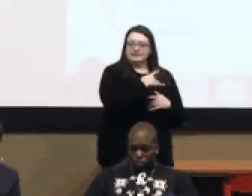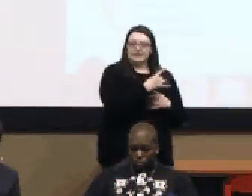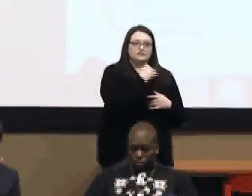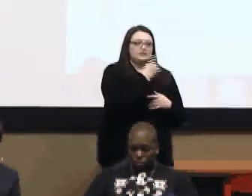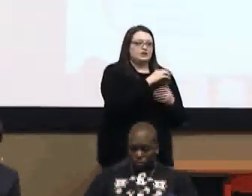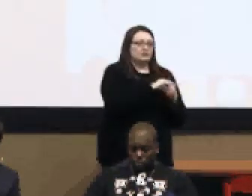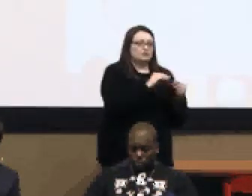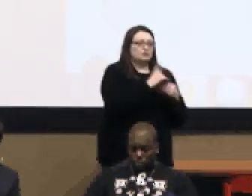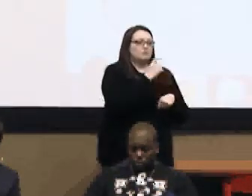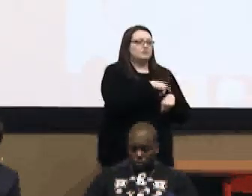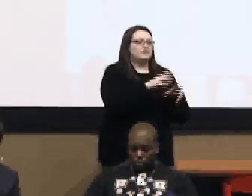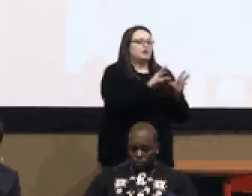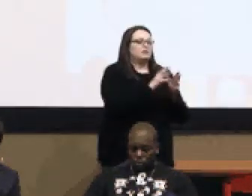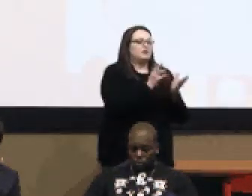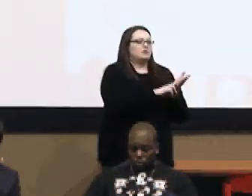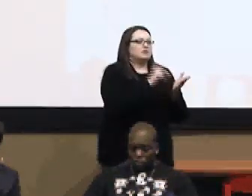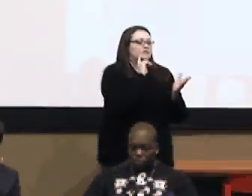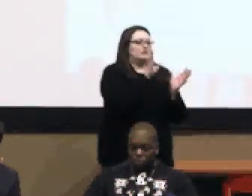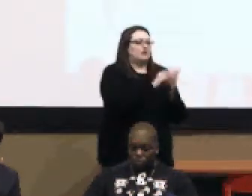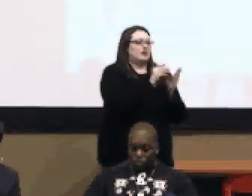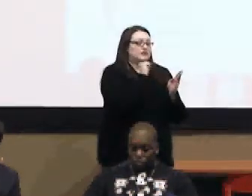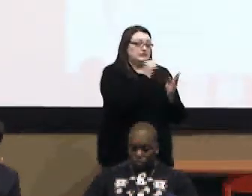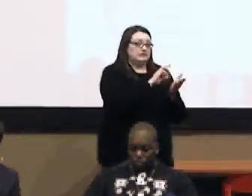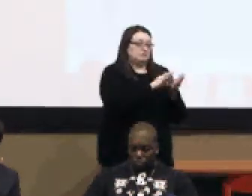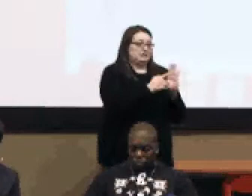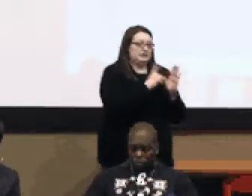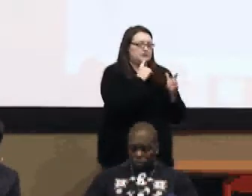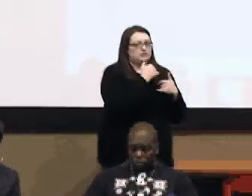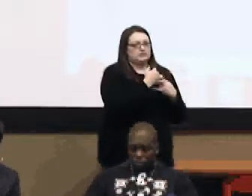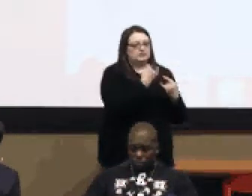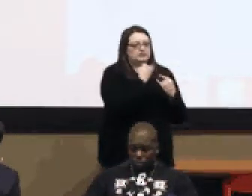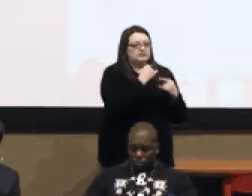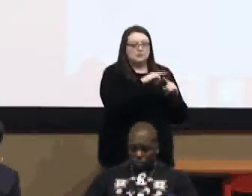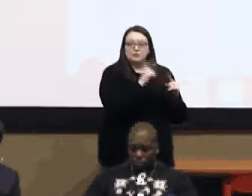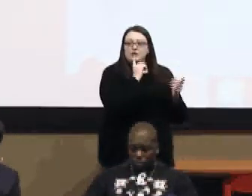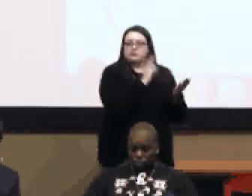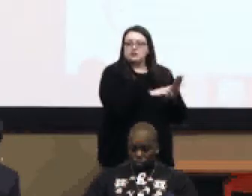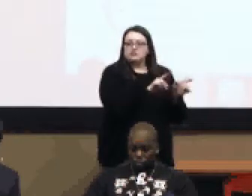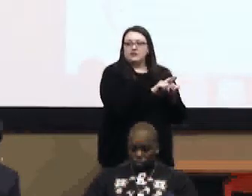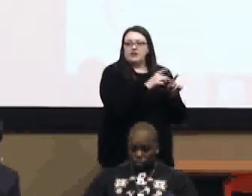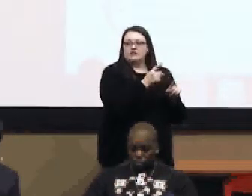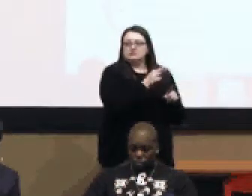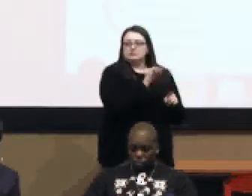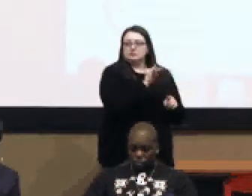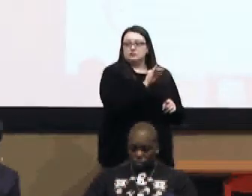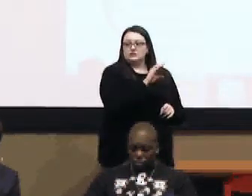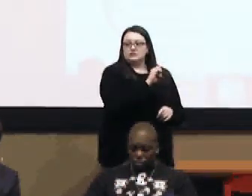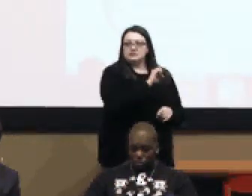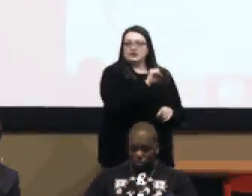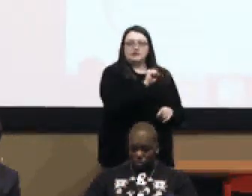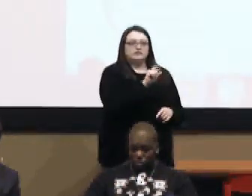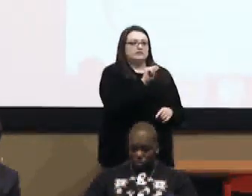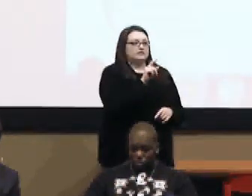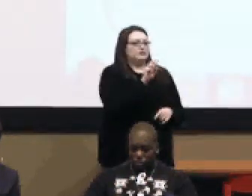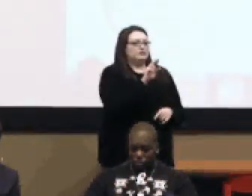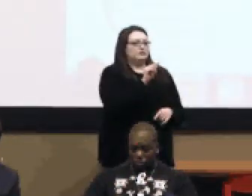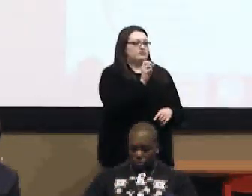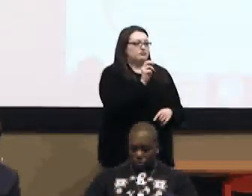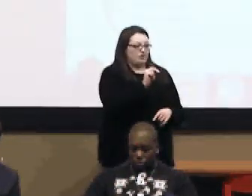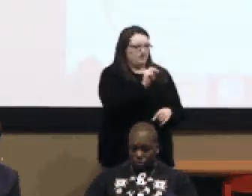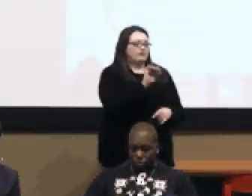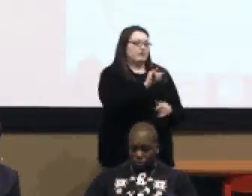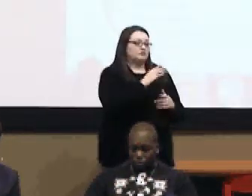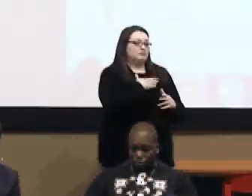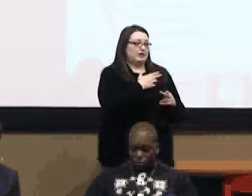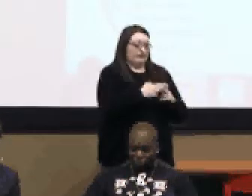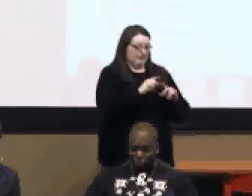I registered for a conference, and I did not mean to do this, like he teases me, but I registered as Princess Lasertron, so that's what my name tag said, and so that kind of became a